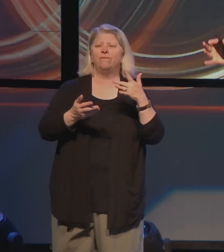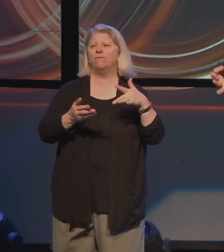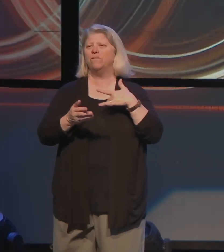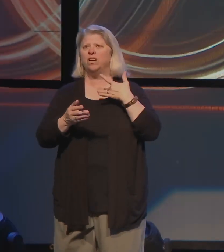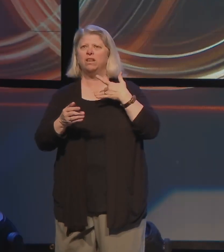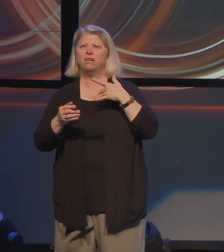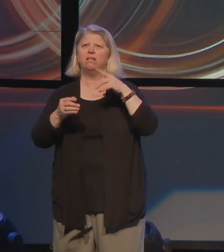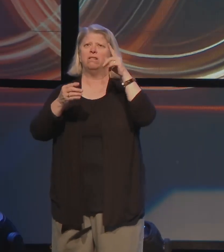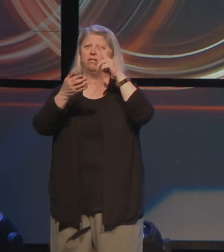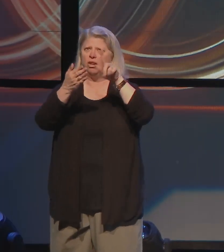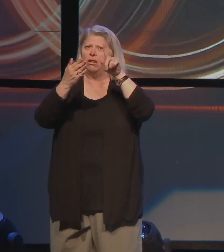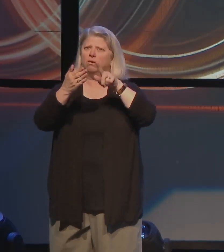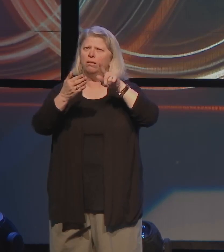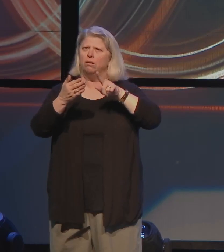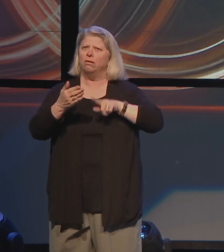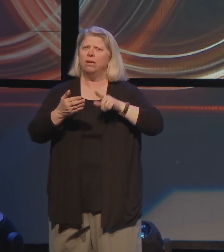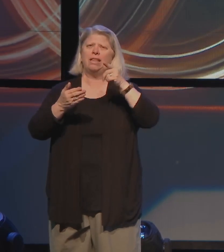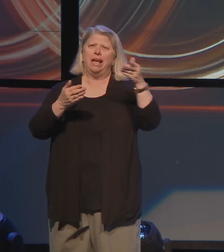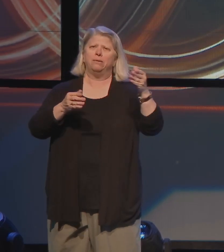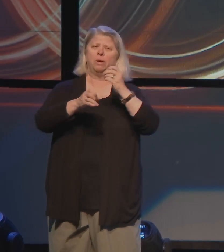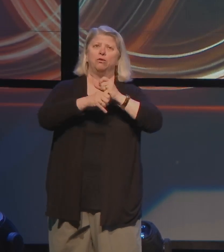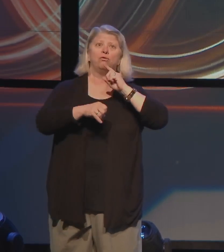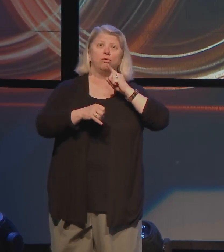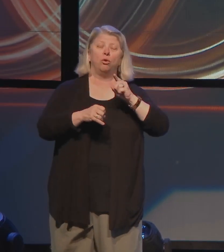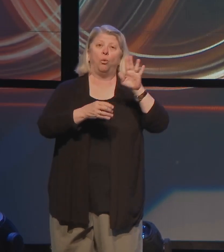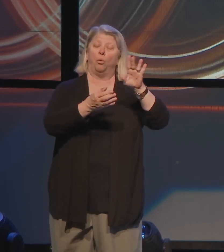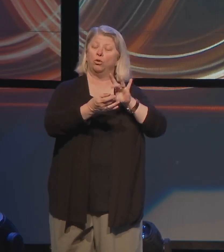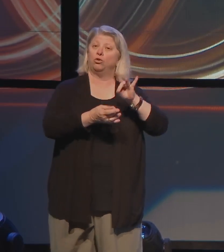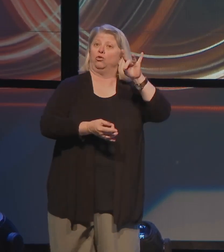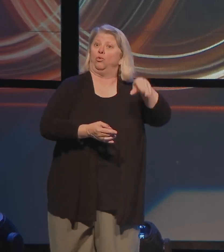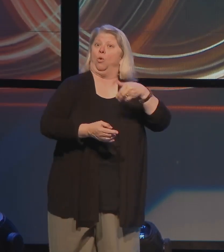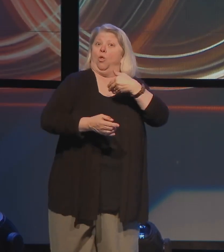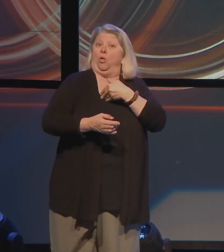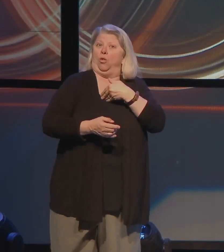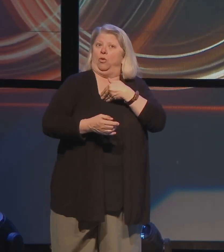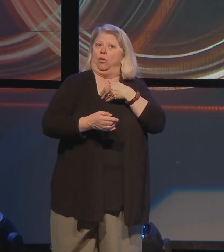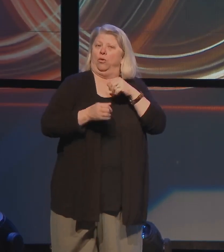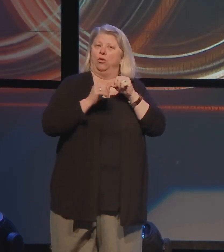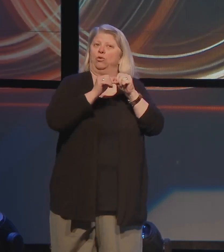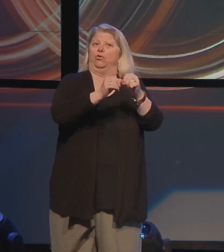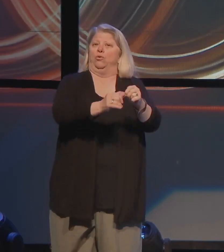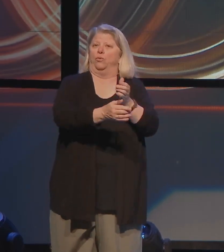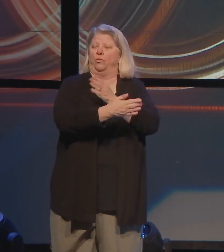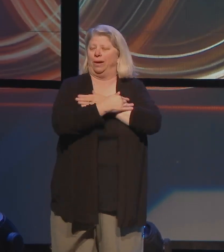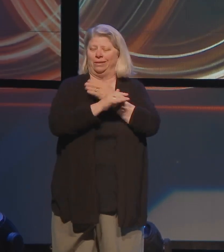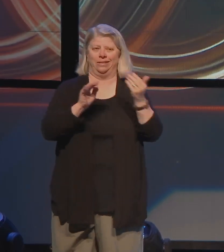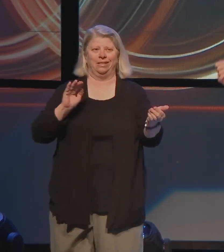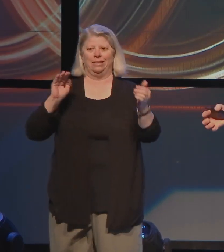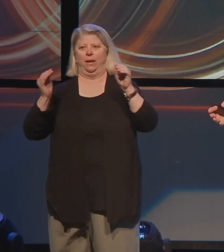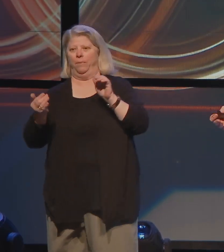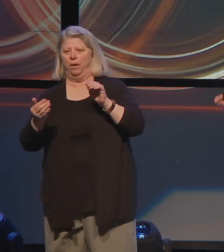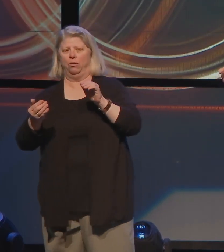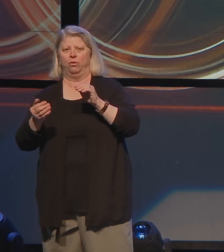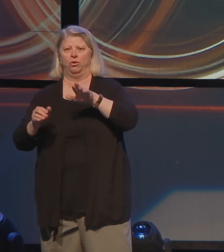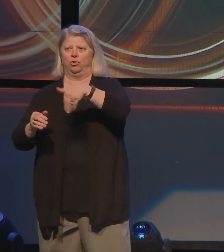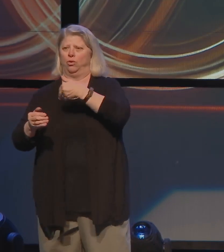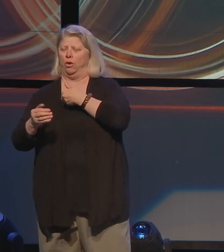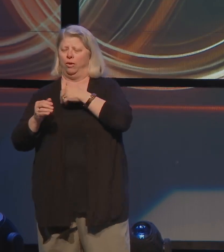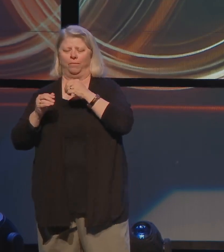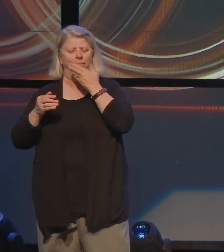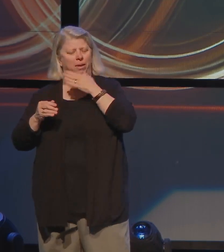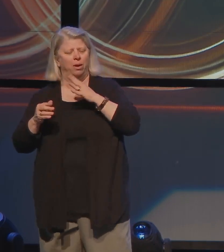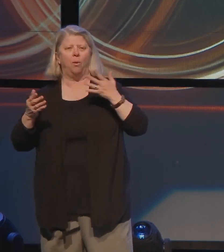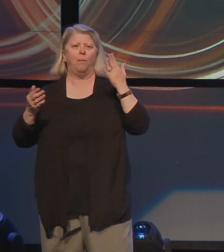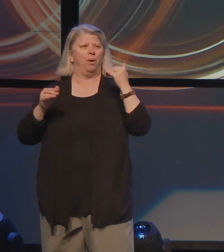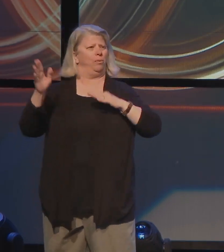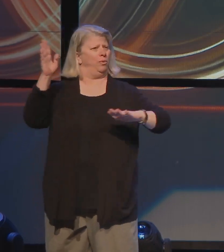indexed in a certain way, that these are the things that will make sure that your soul has eternal rest, and these are the things that will make sure your soul has, and so why would